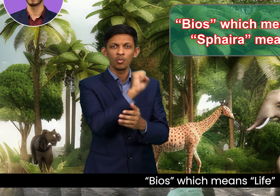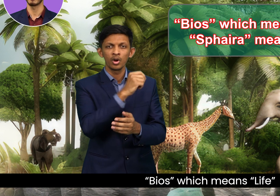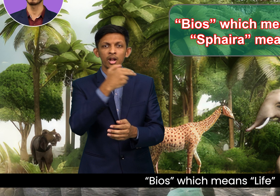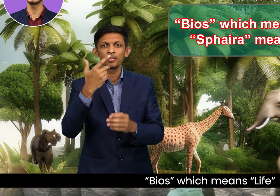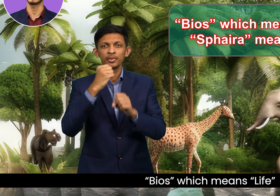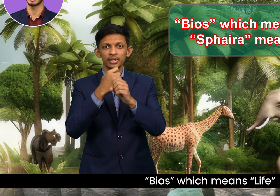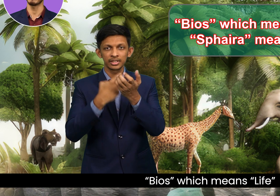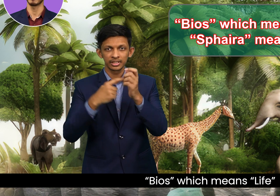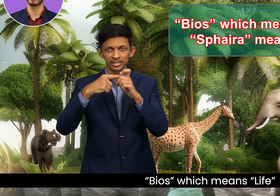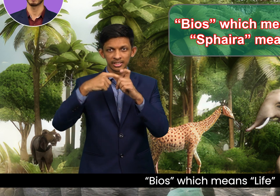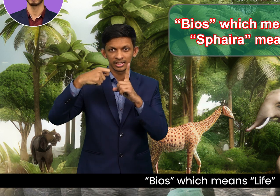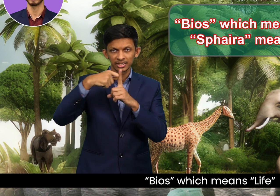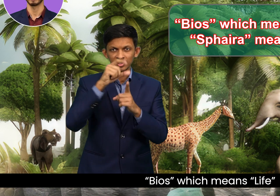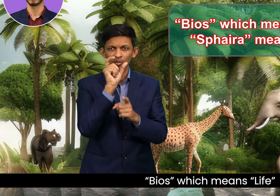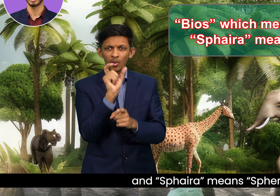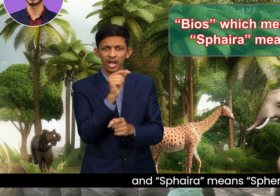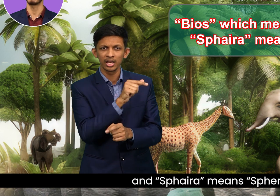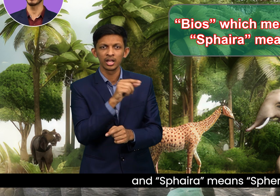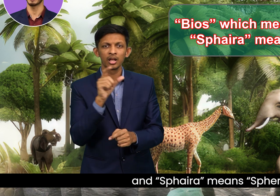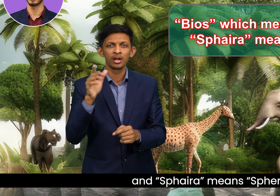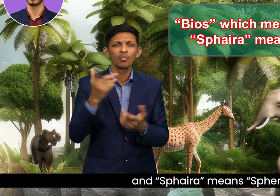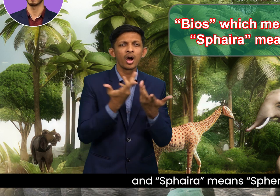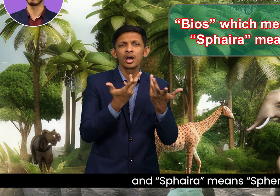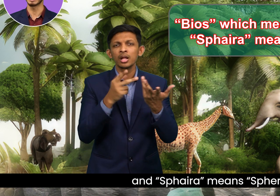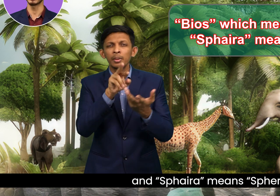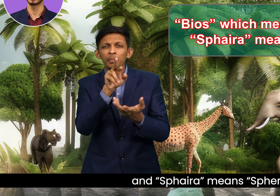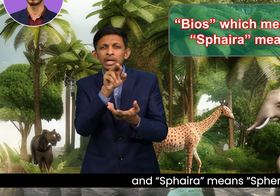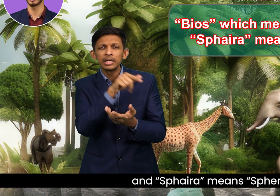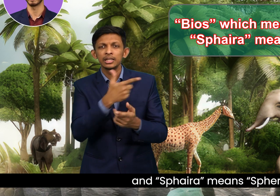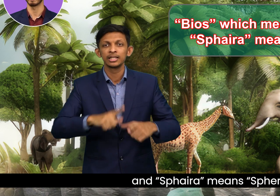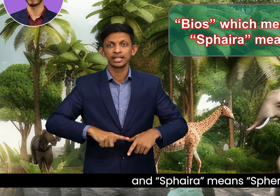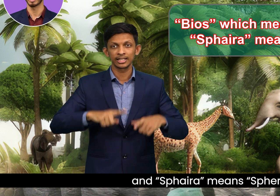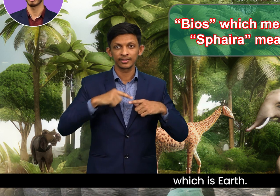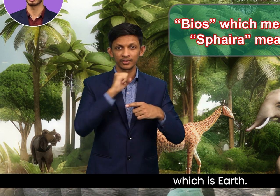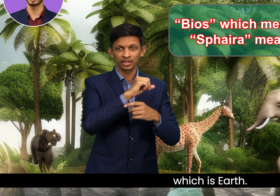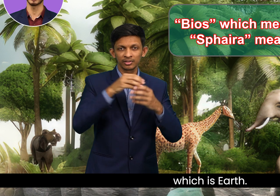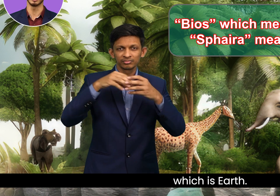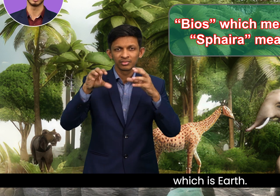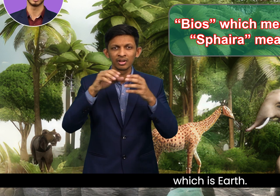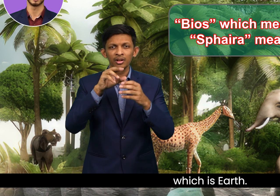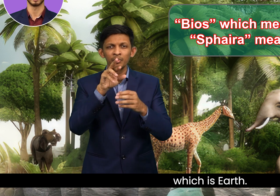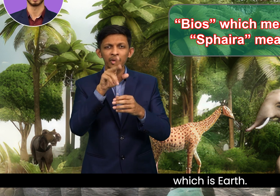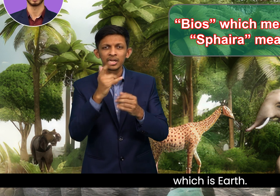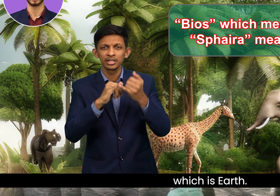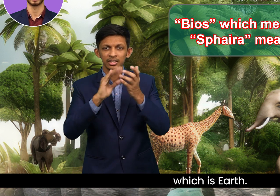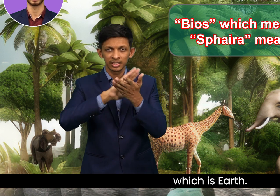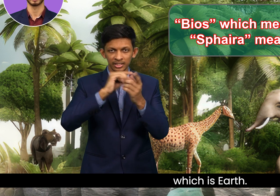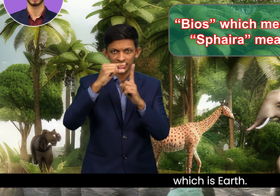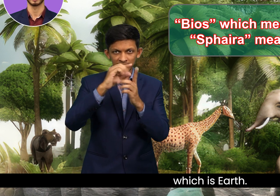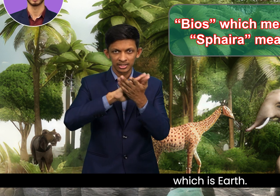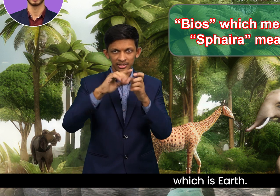bios, which means life, and sphaira means sphere, which is earth.